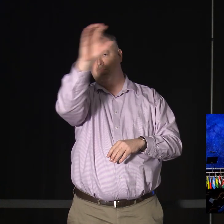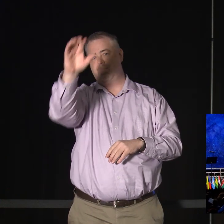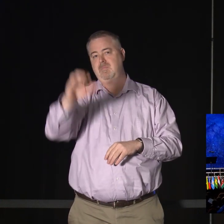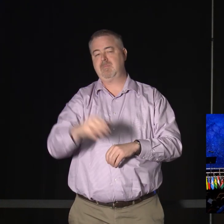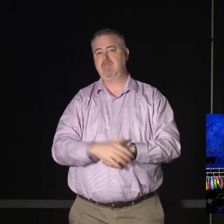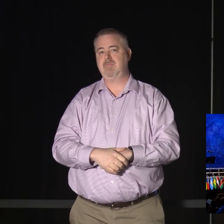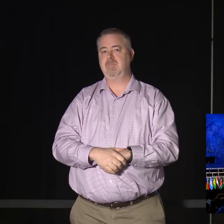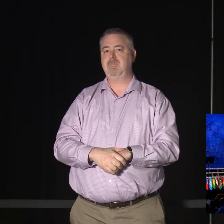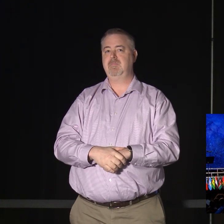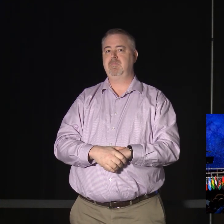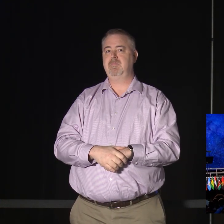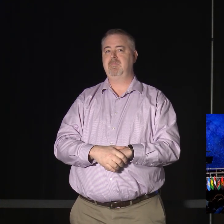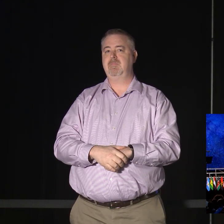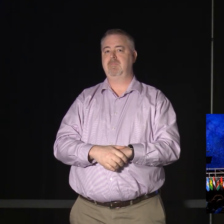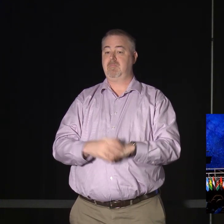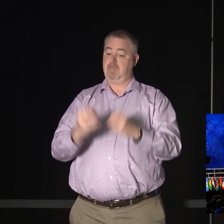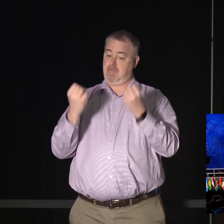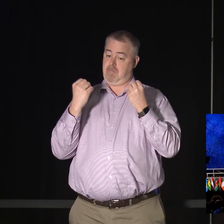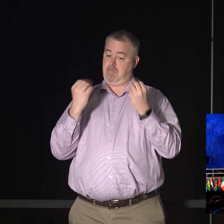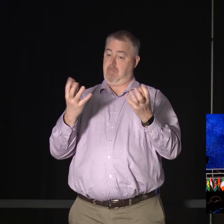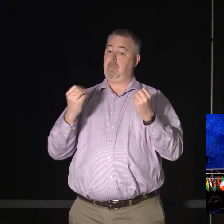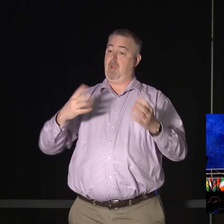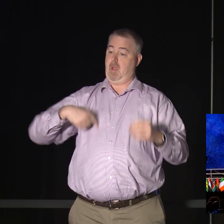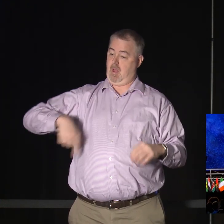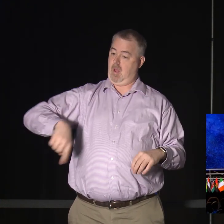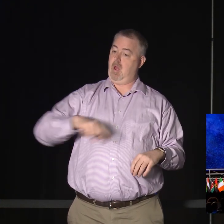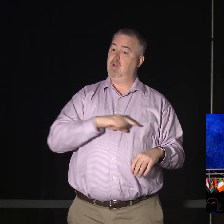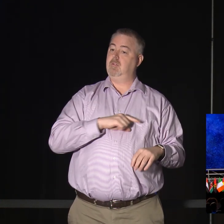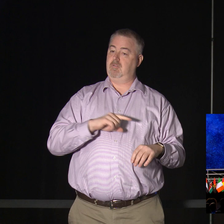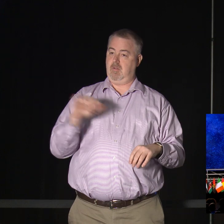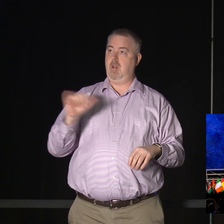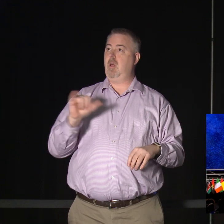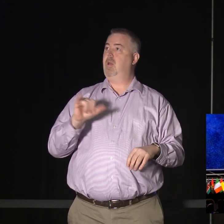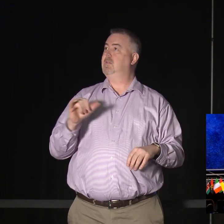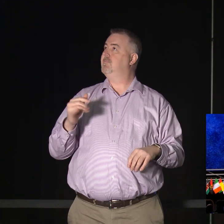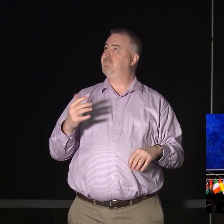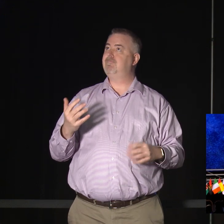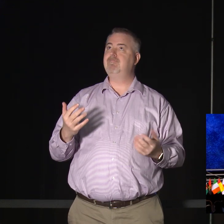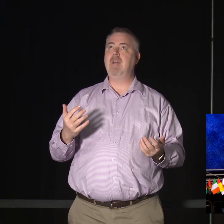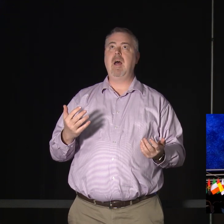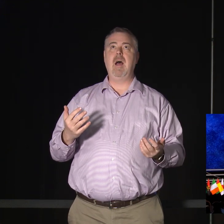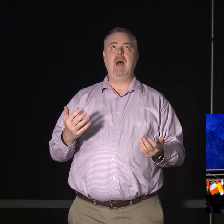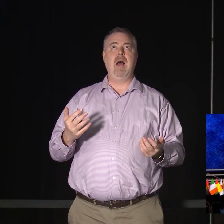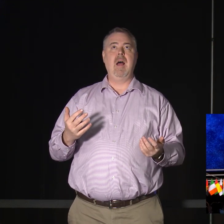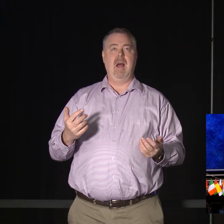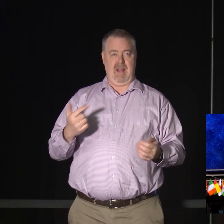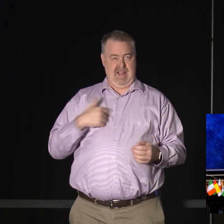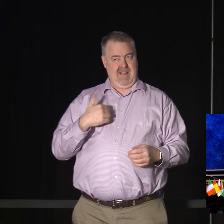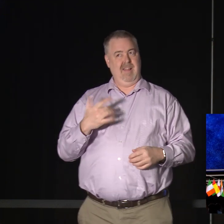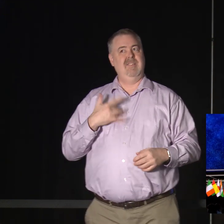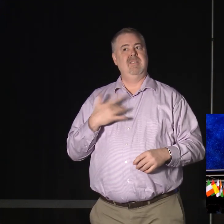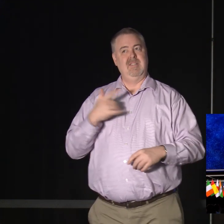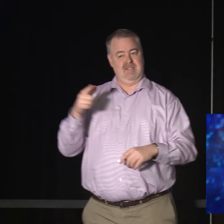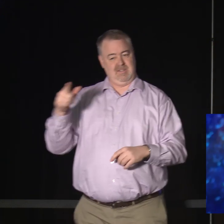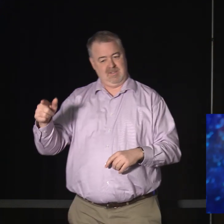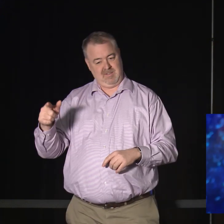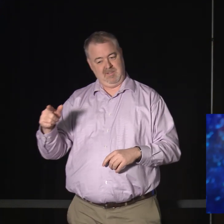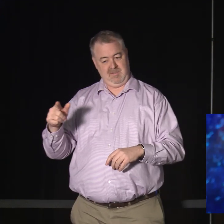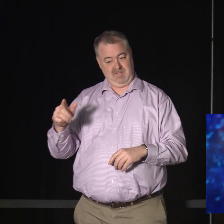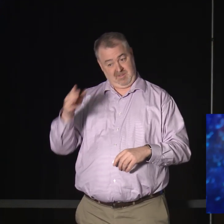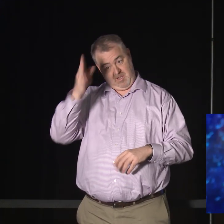Many of us are like, I've got to believe some of the children of Israel were. You got to be out of your